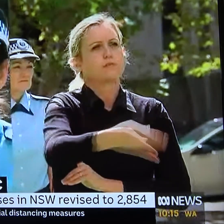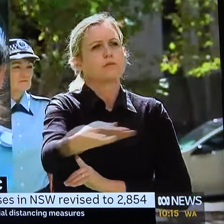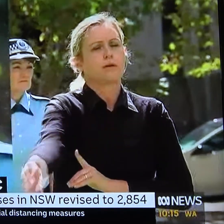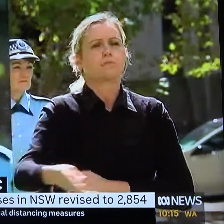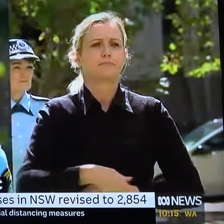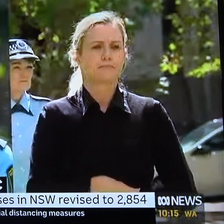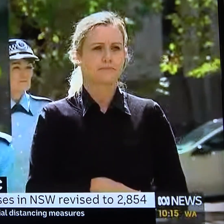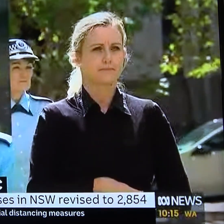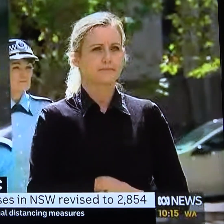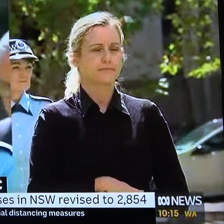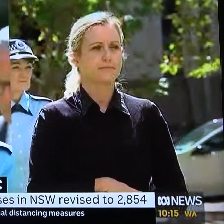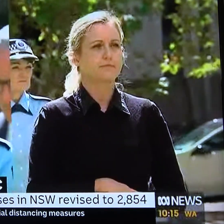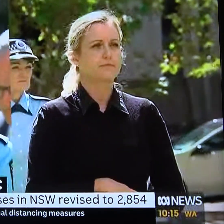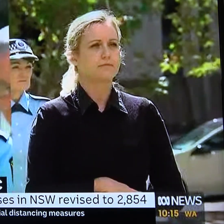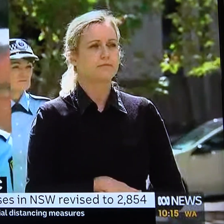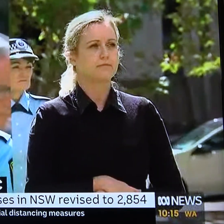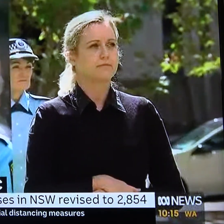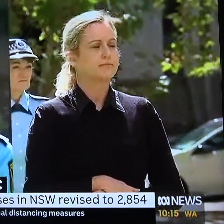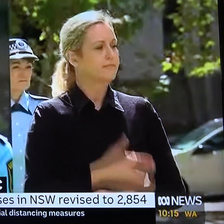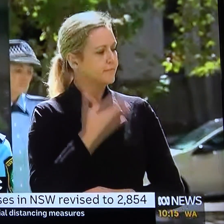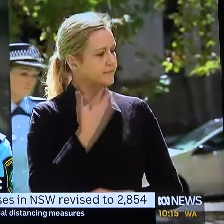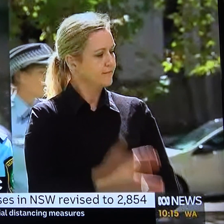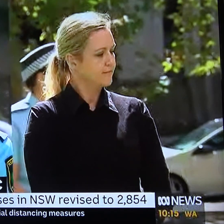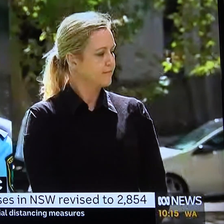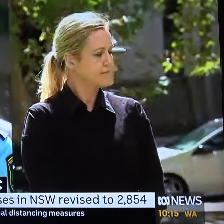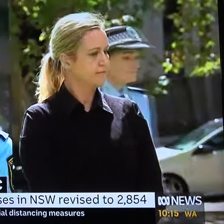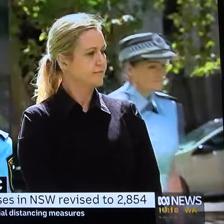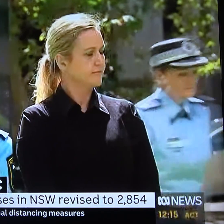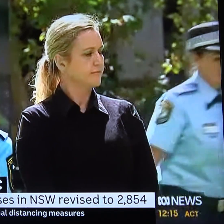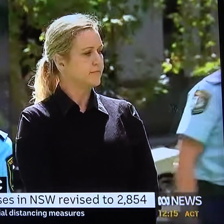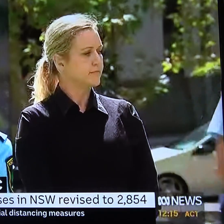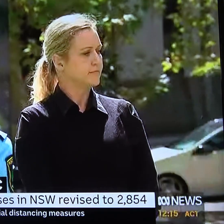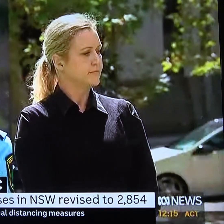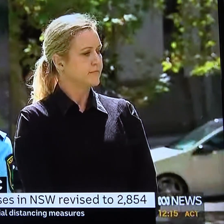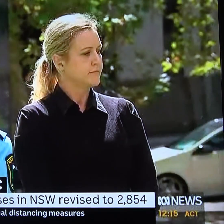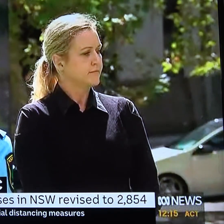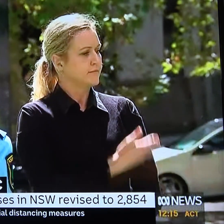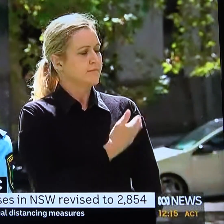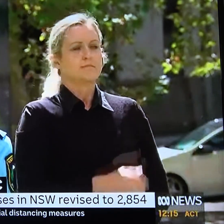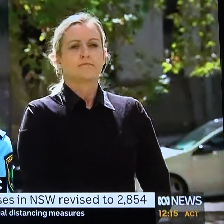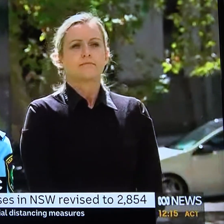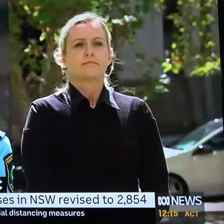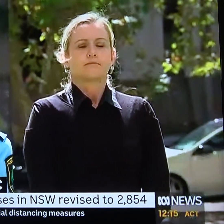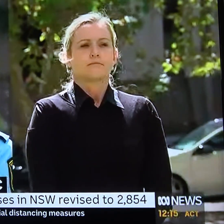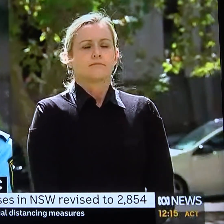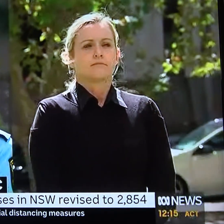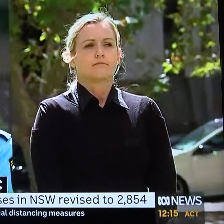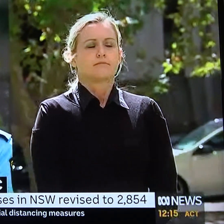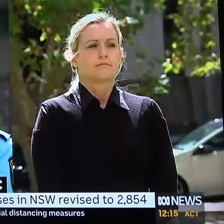Thank you, Minister. Just an update from yesterday. We're pleased with the operation that's repatriating